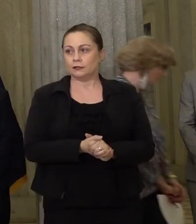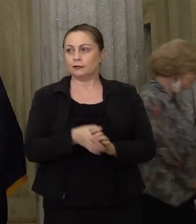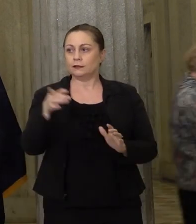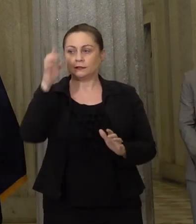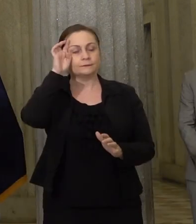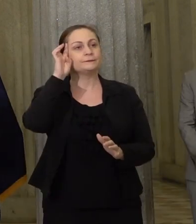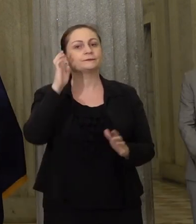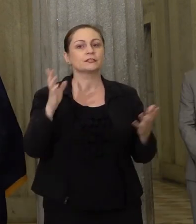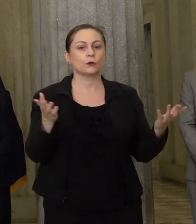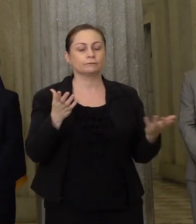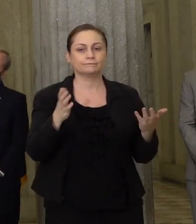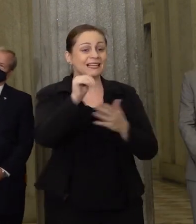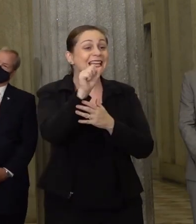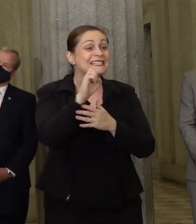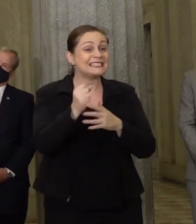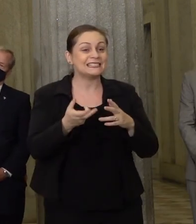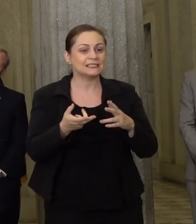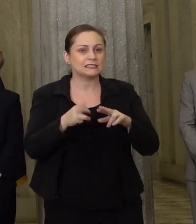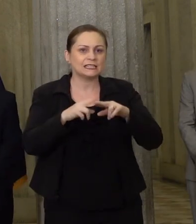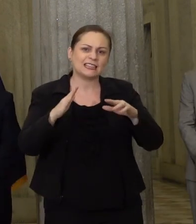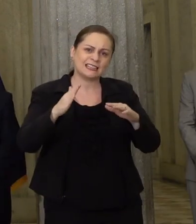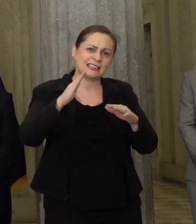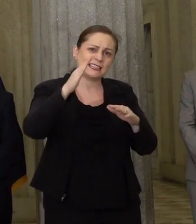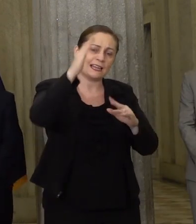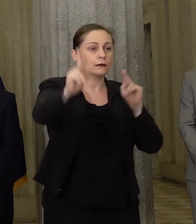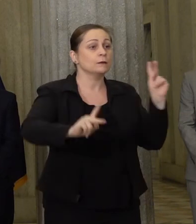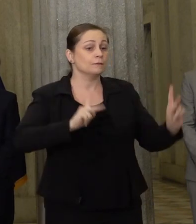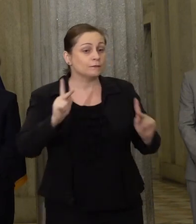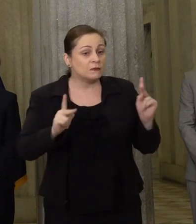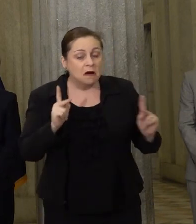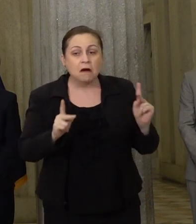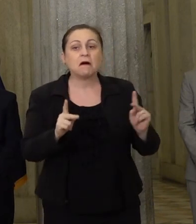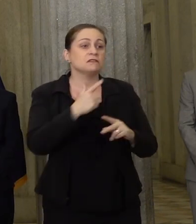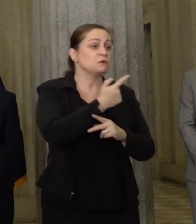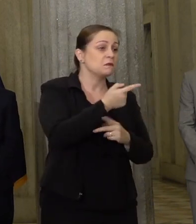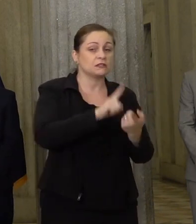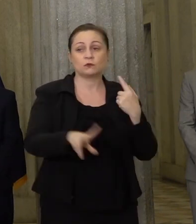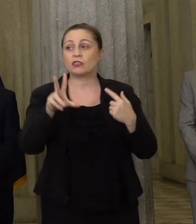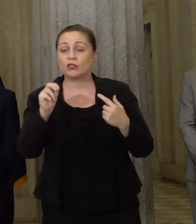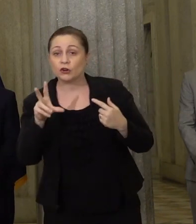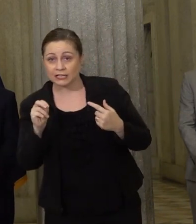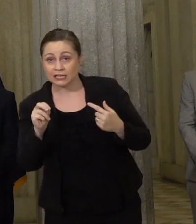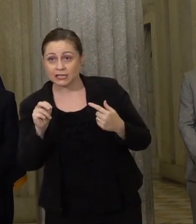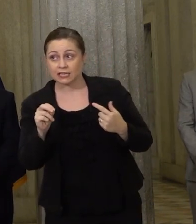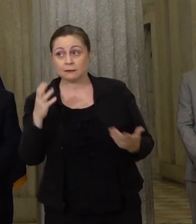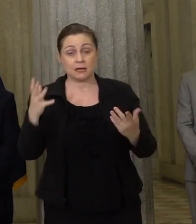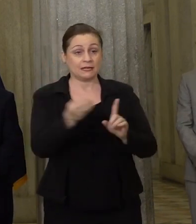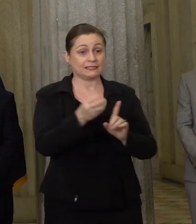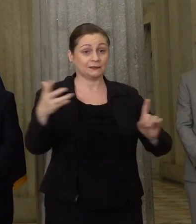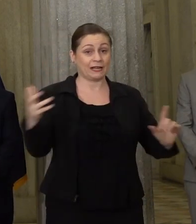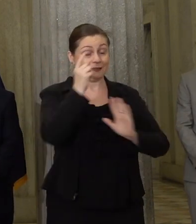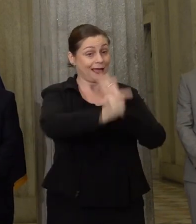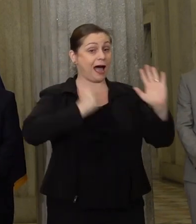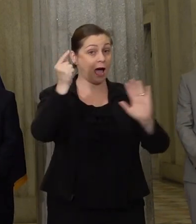say, cases continue to rise among people that are, ages 21 to 30. Would you consider maybe expanding the hours